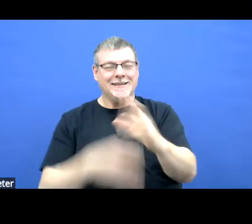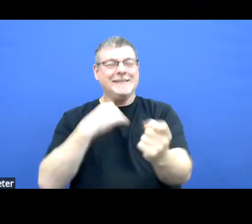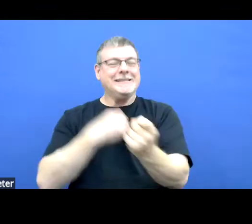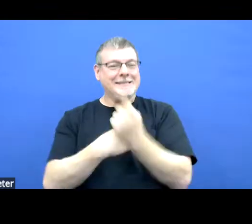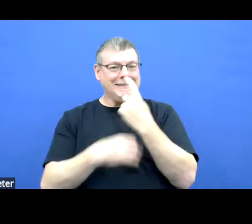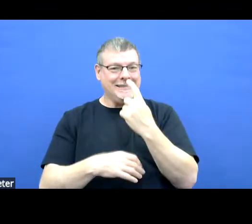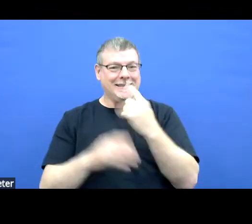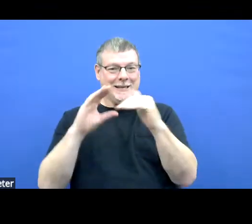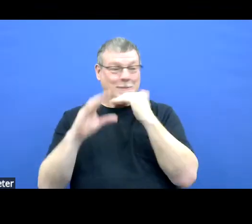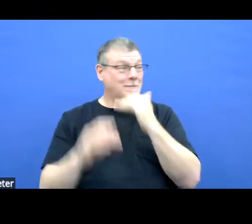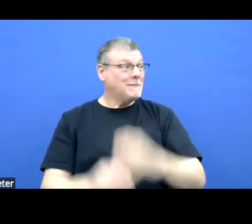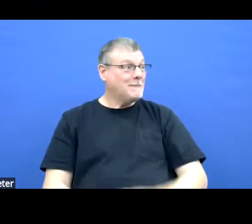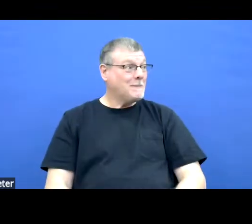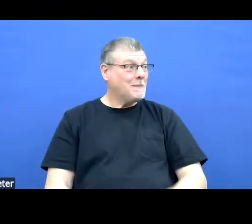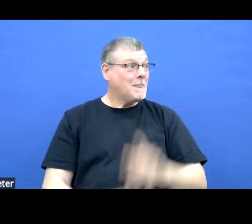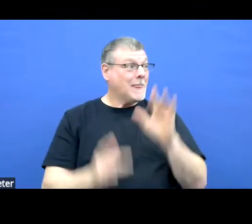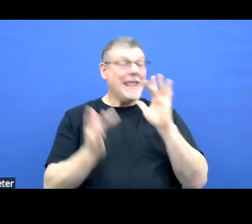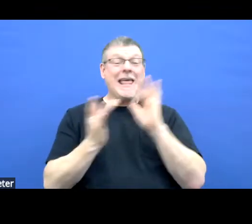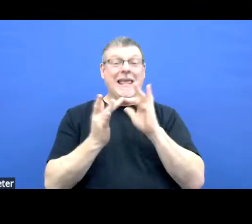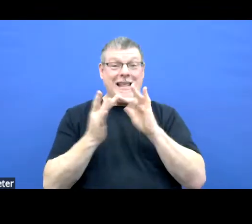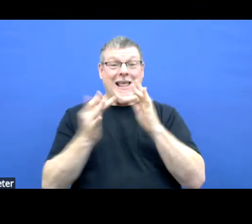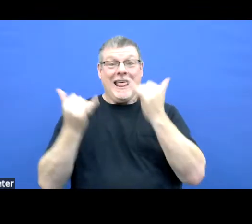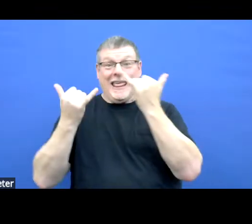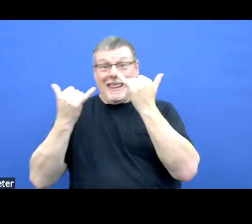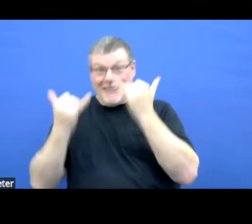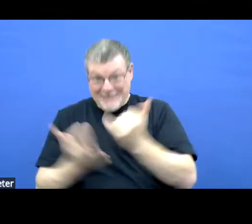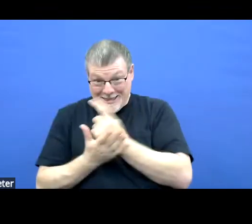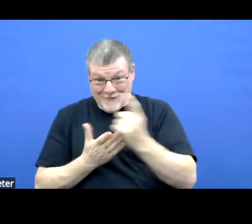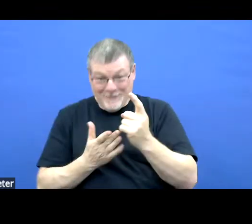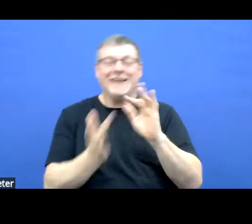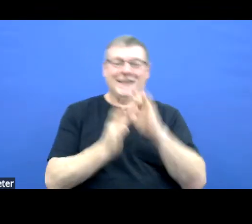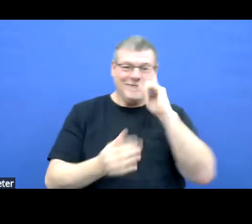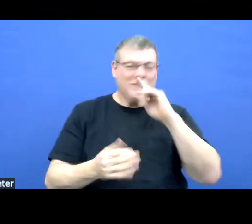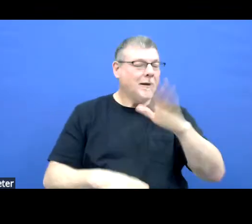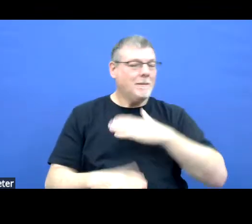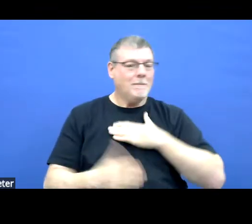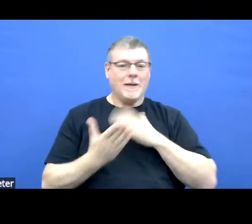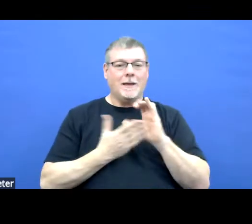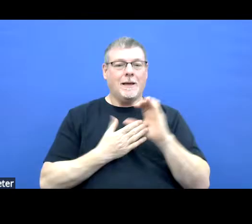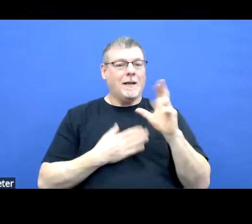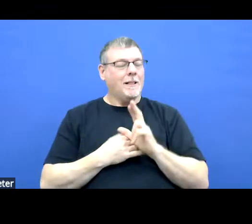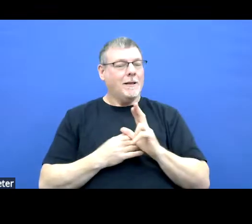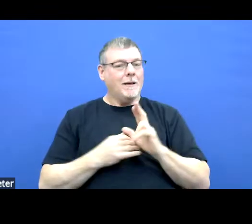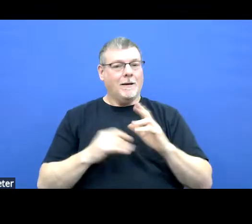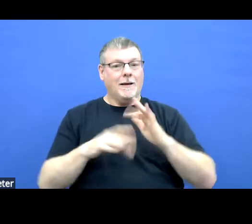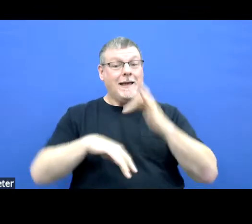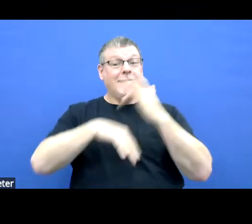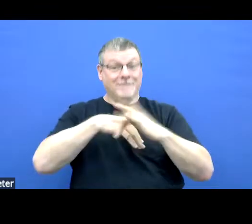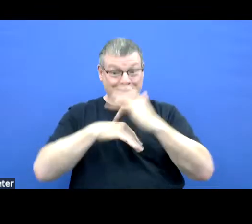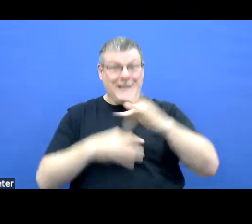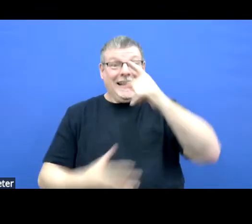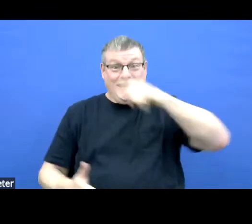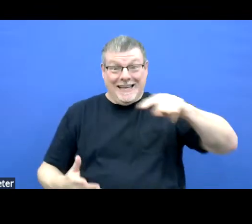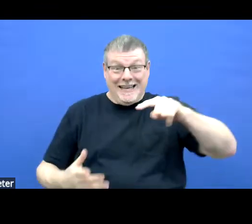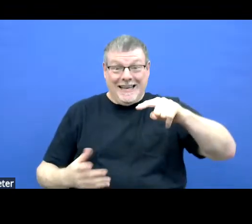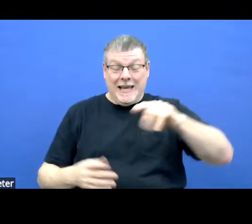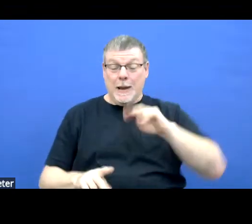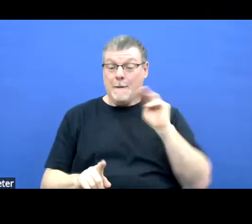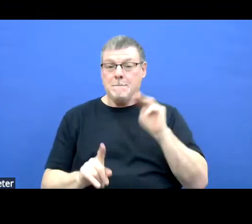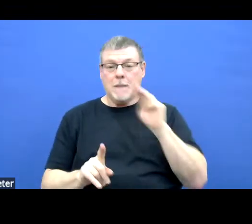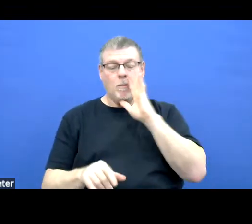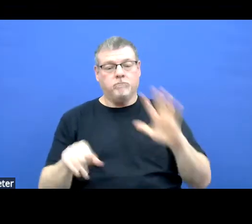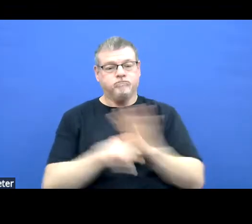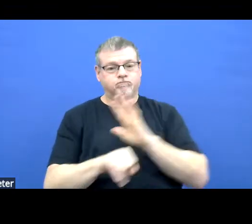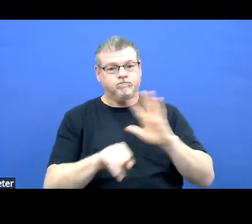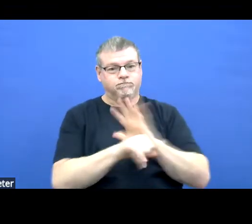email. Contact him this week so you can set it up for Right. next week. Yeah. Yeah, the way my calendar works, there's a lot of openings next week. By the time we get to Monday, it'll be